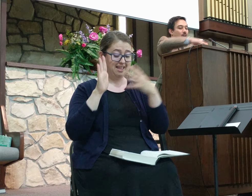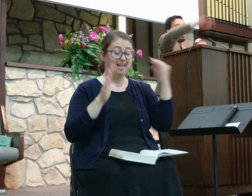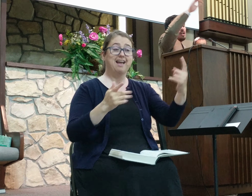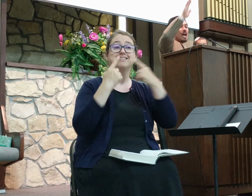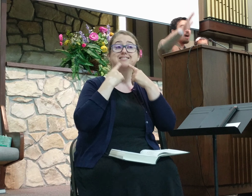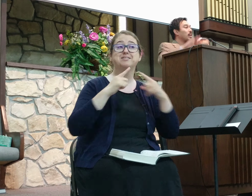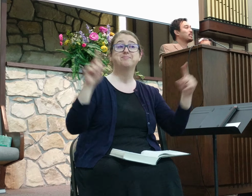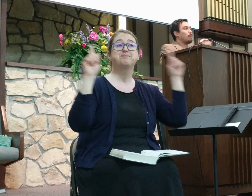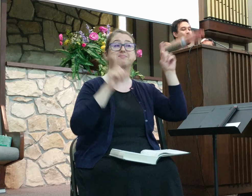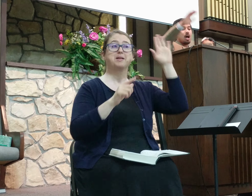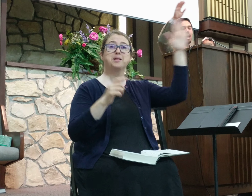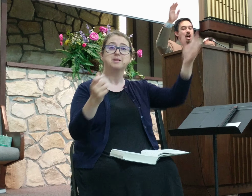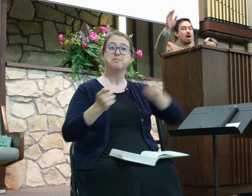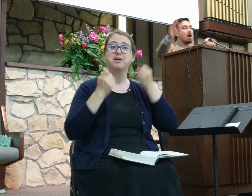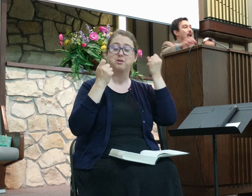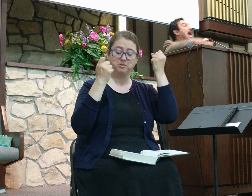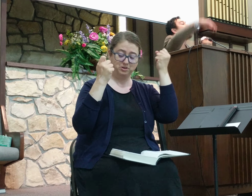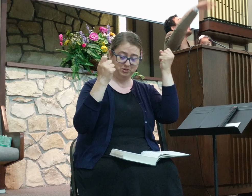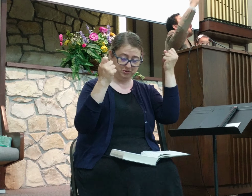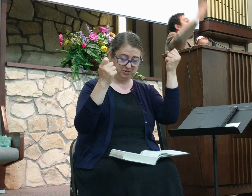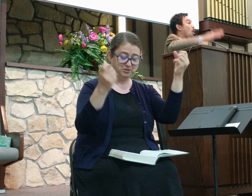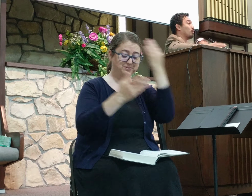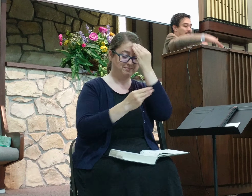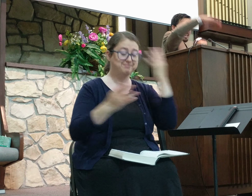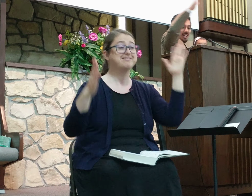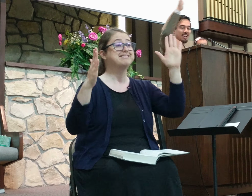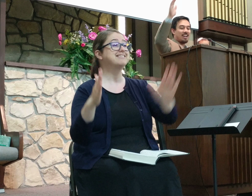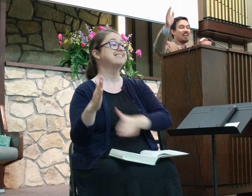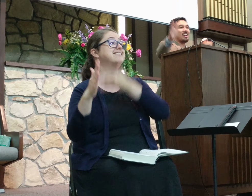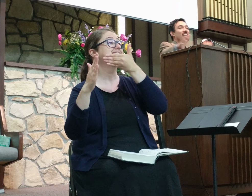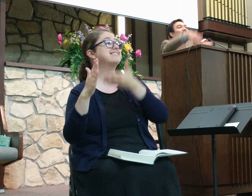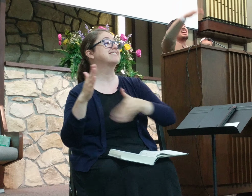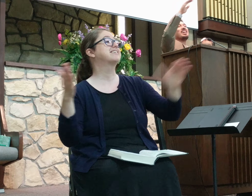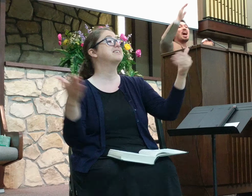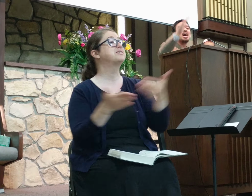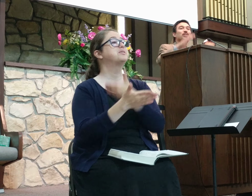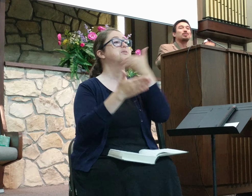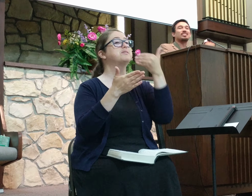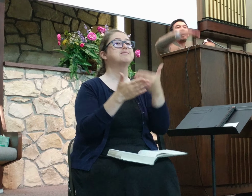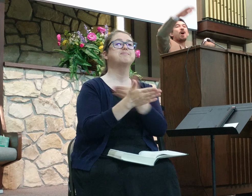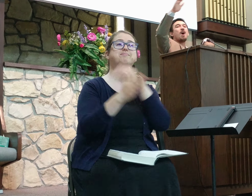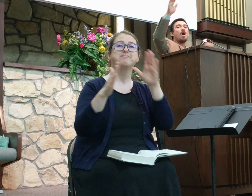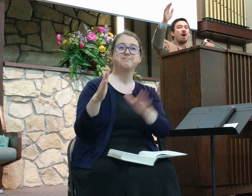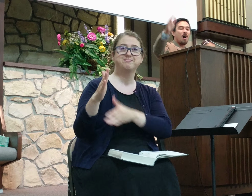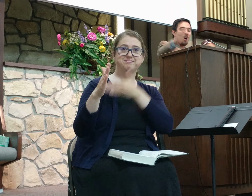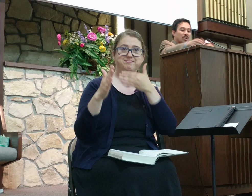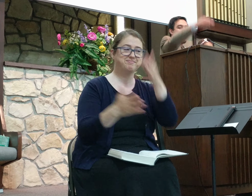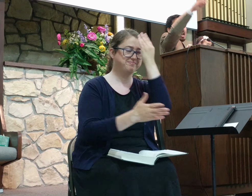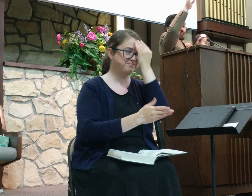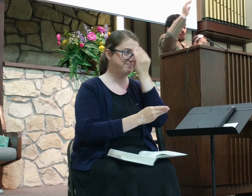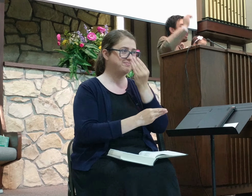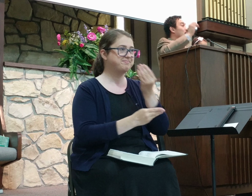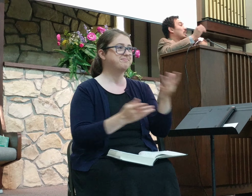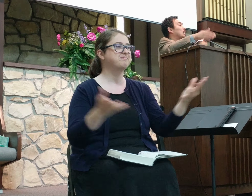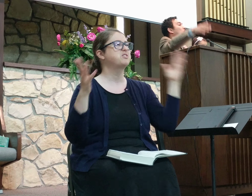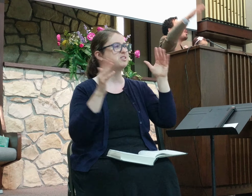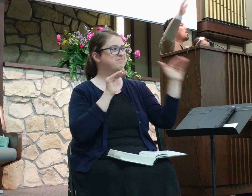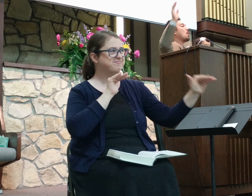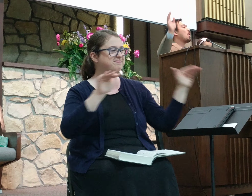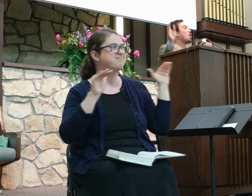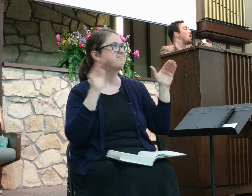of His heart. Sing a new song, to